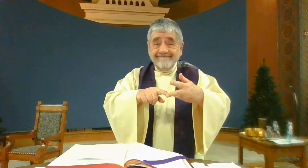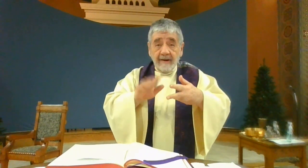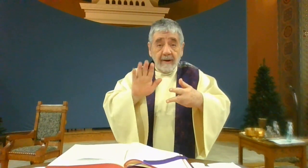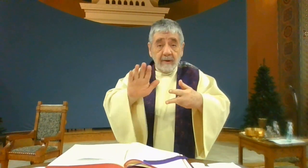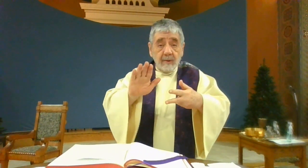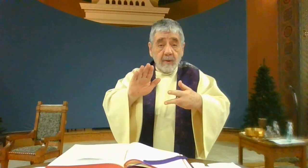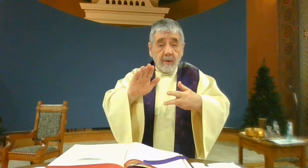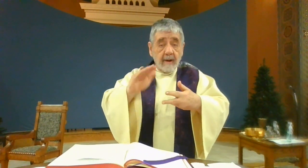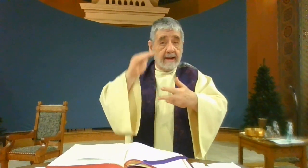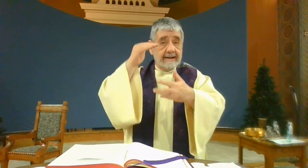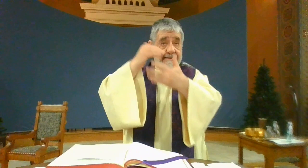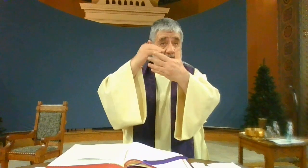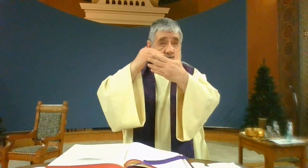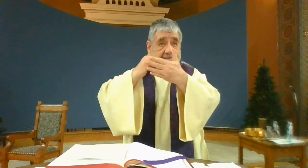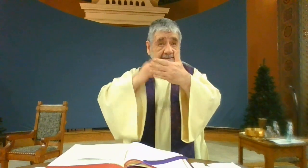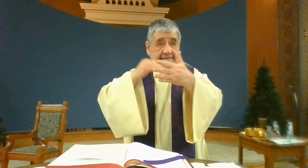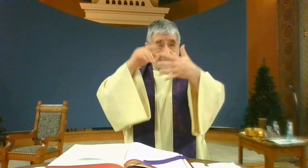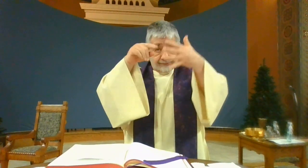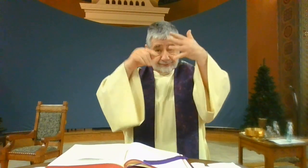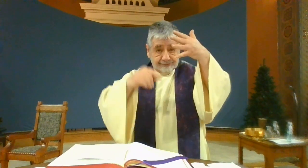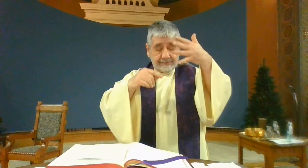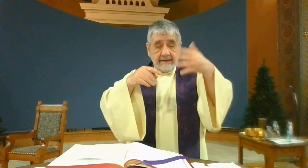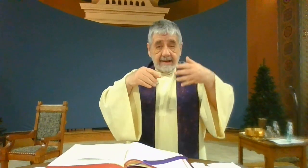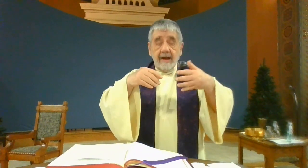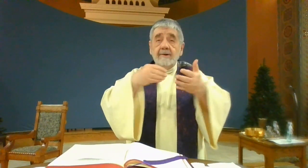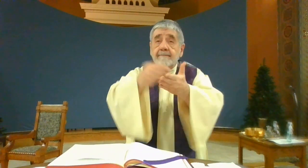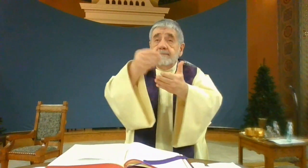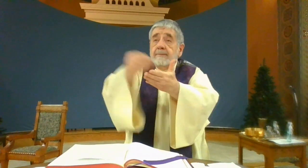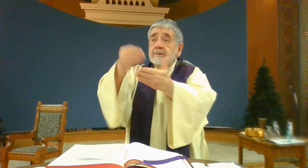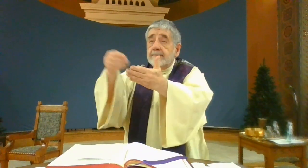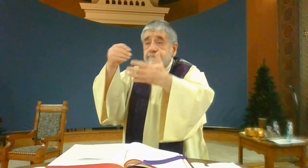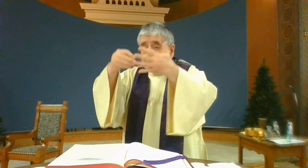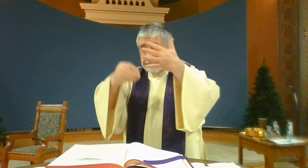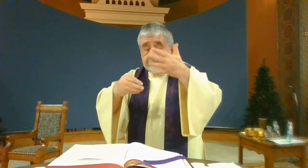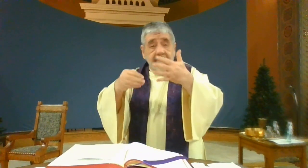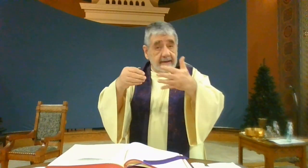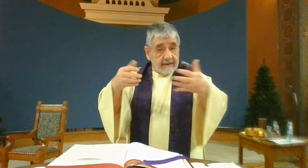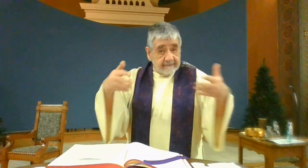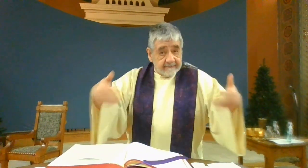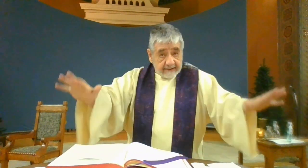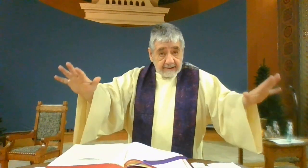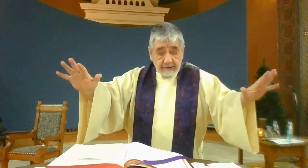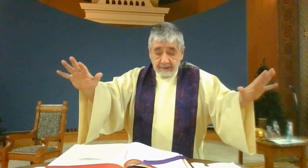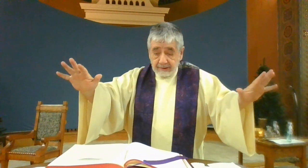And are you finished buying everything on your list?